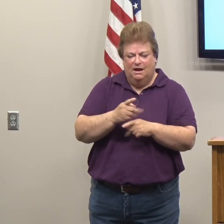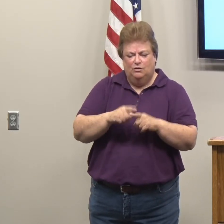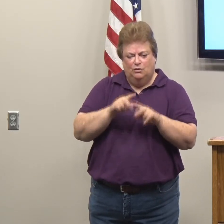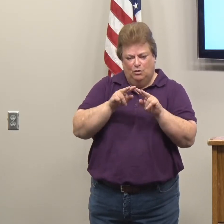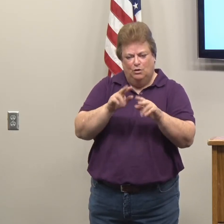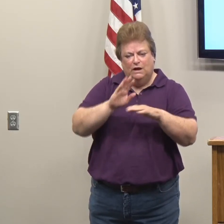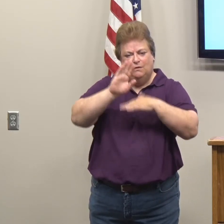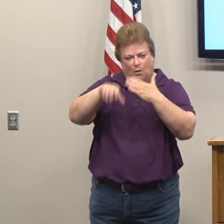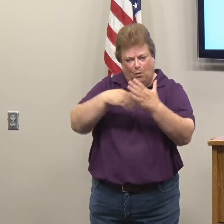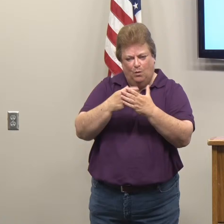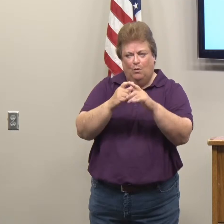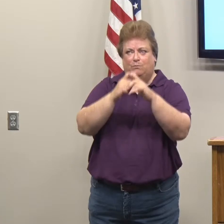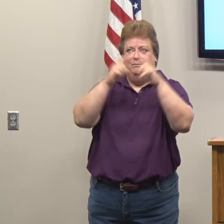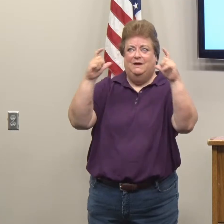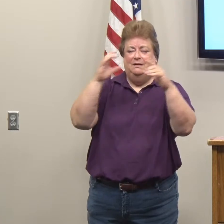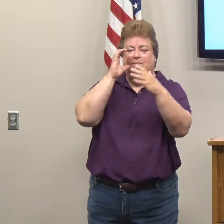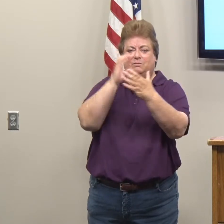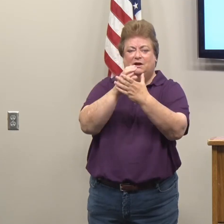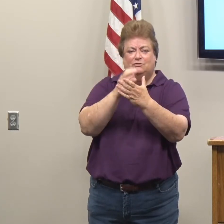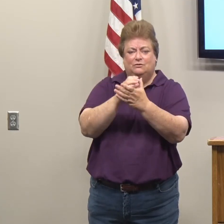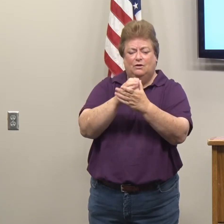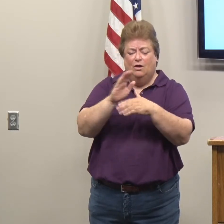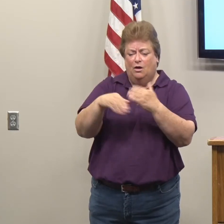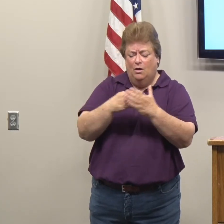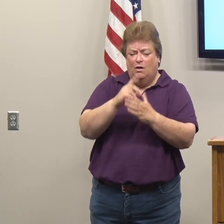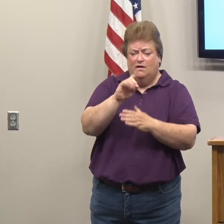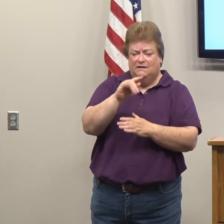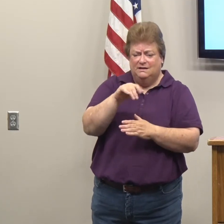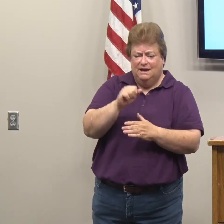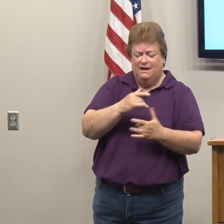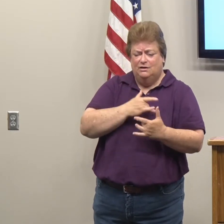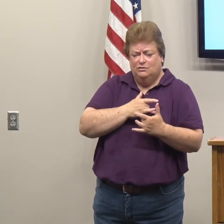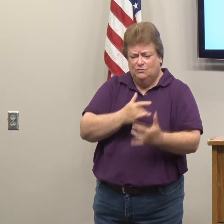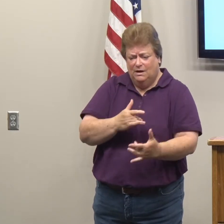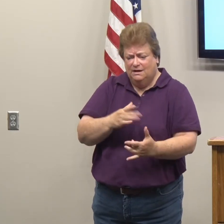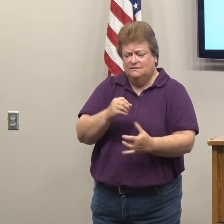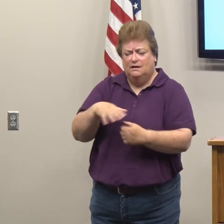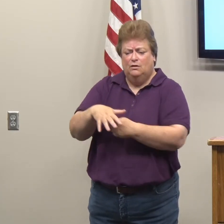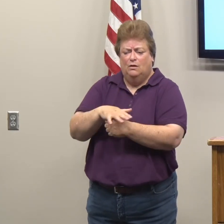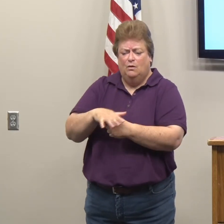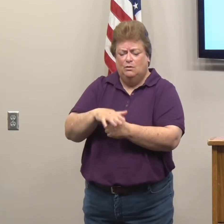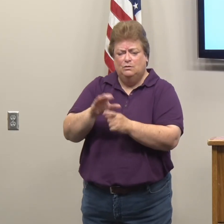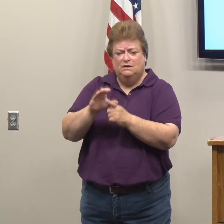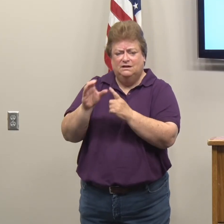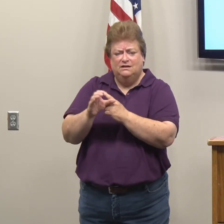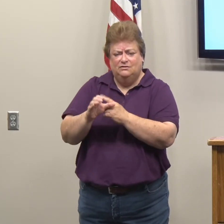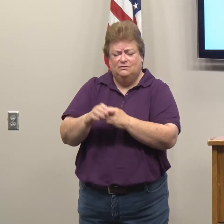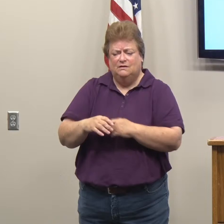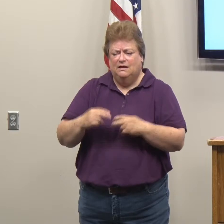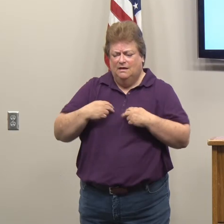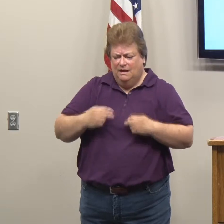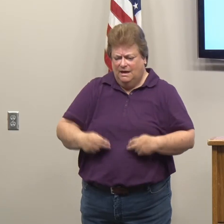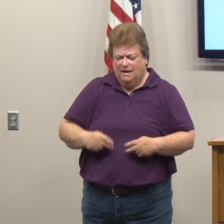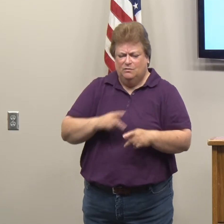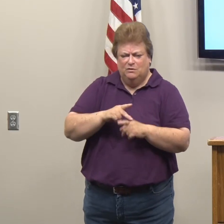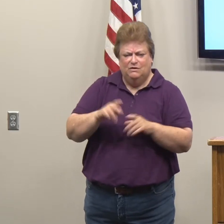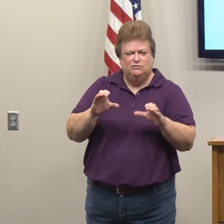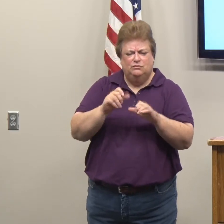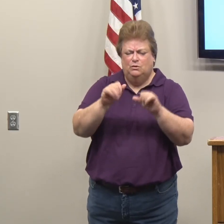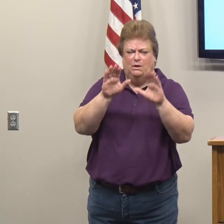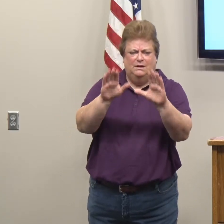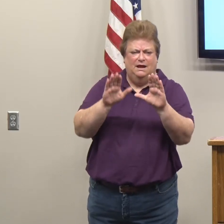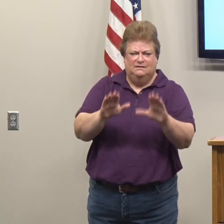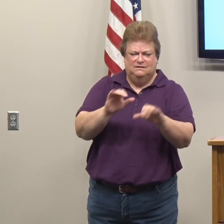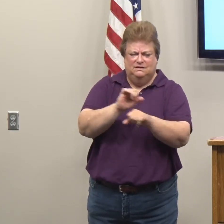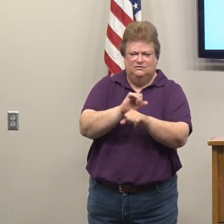picture, all the available data, trends, and any unique local conditions. These health professionals do an excellent job,